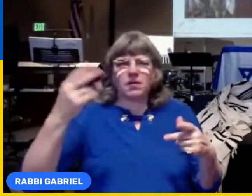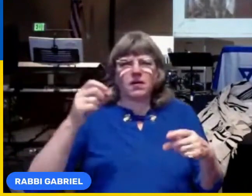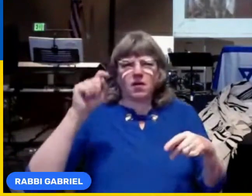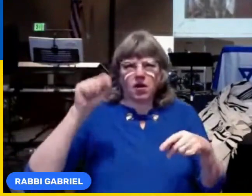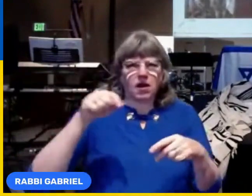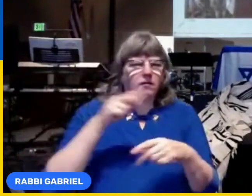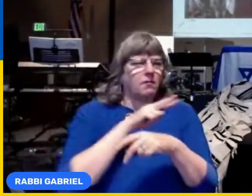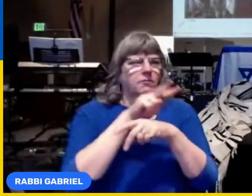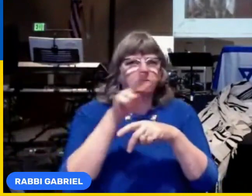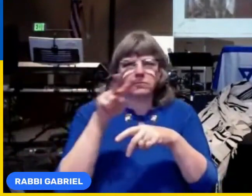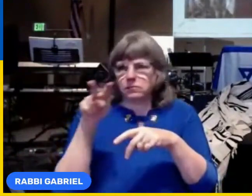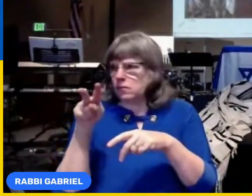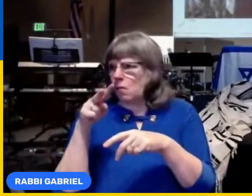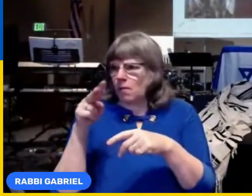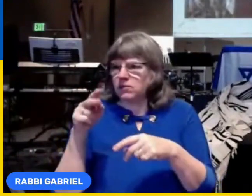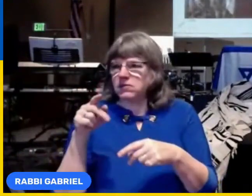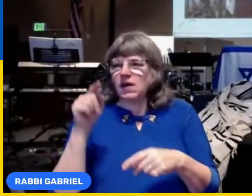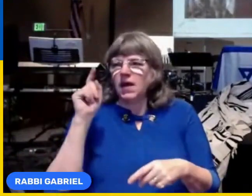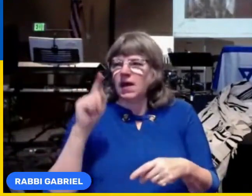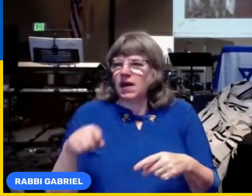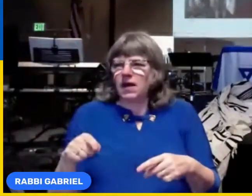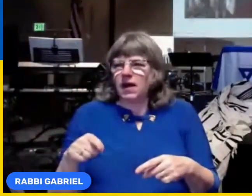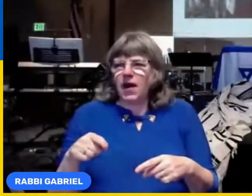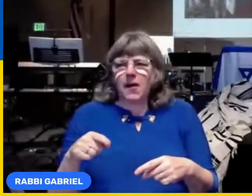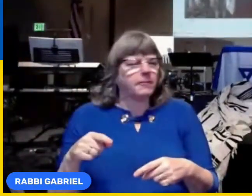He can't take anything for granted.